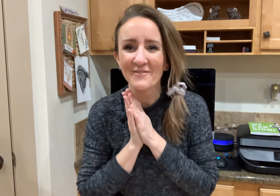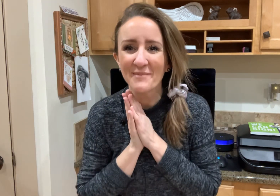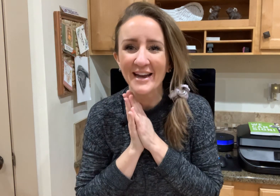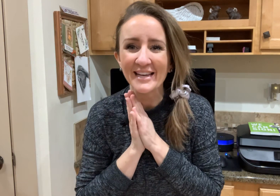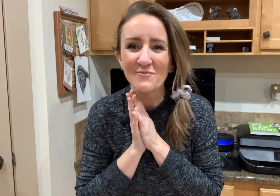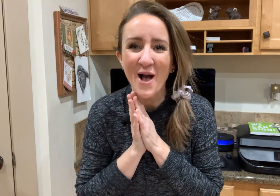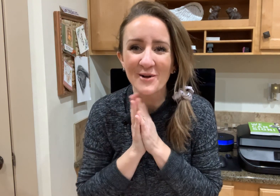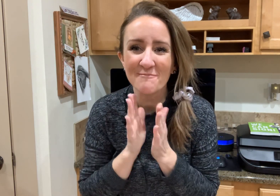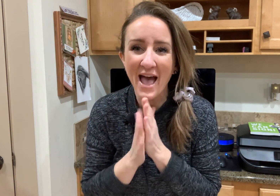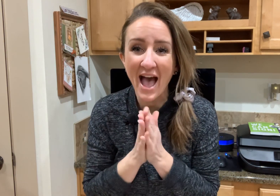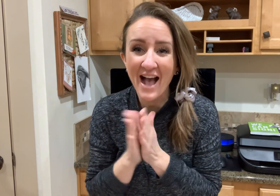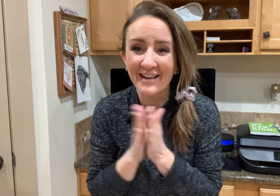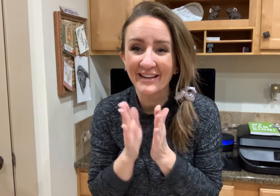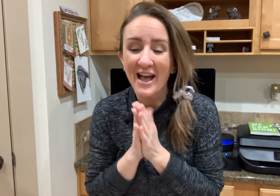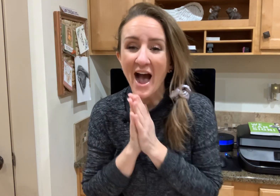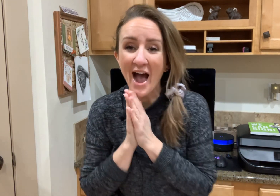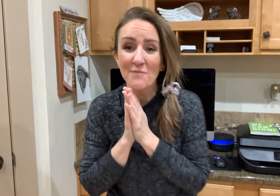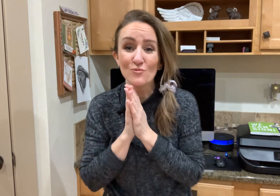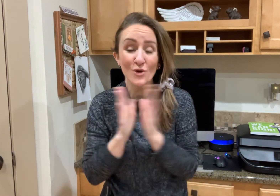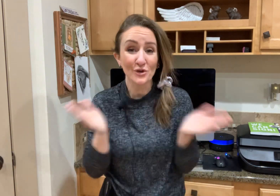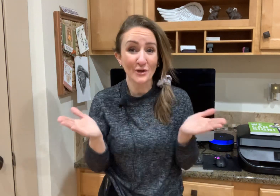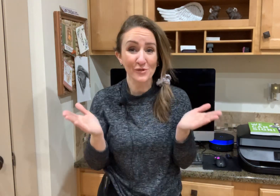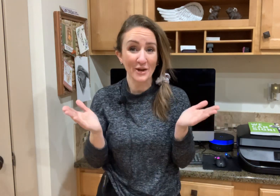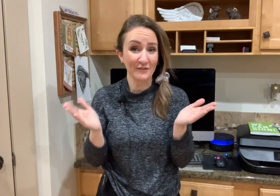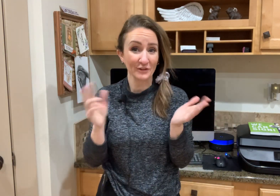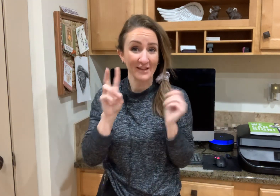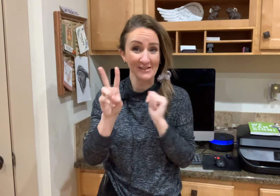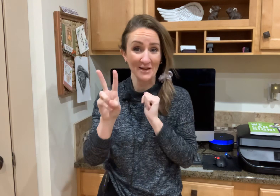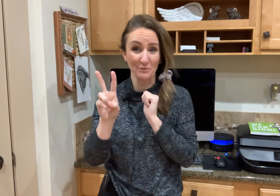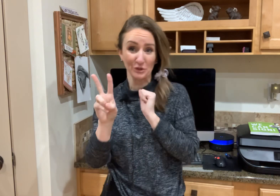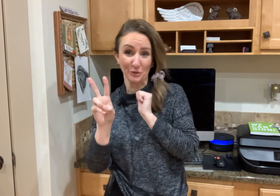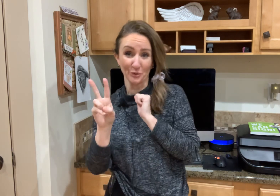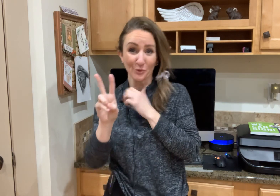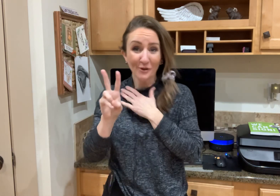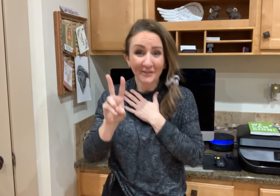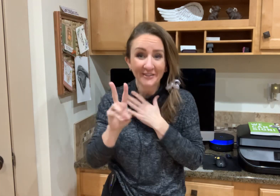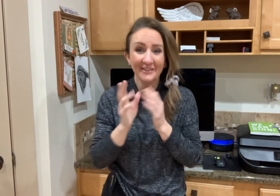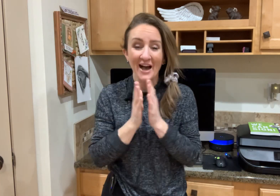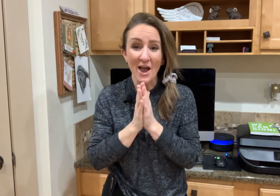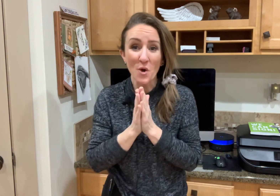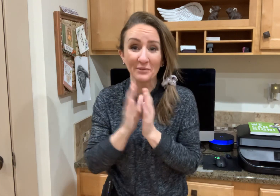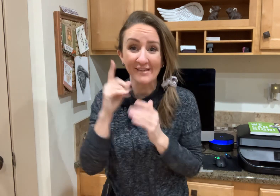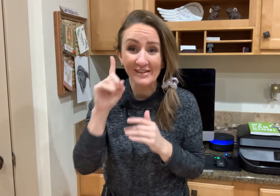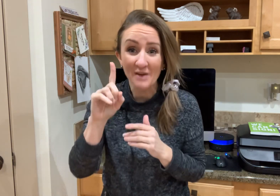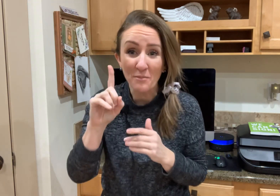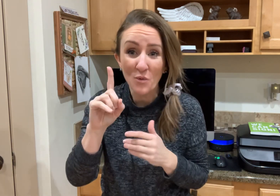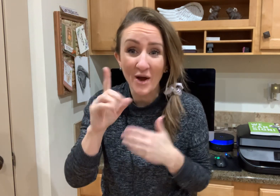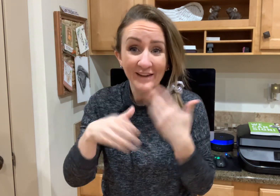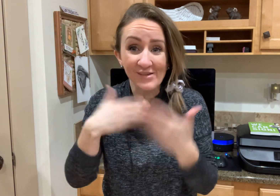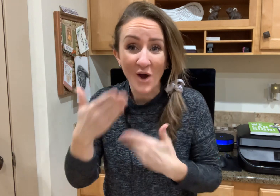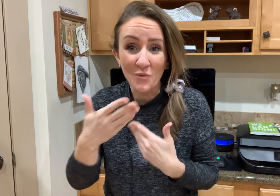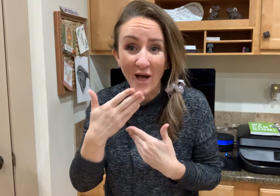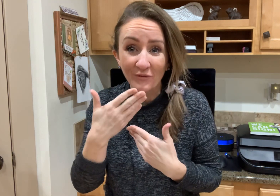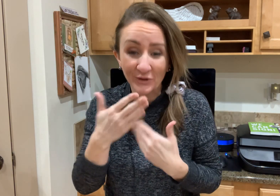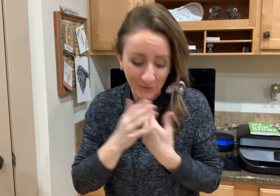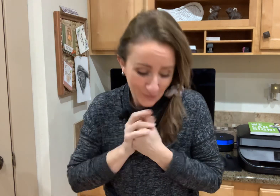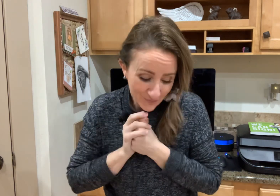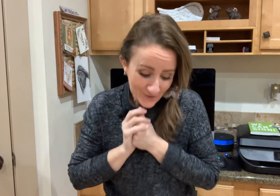everybody, welcome back. Are you guys ready for lesson number 2? I hope lesson number 1 has gone well for you.